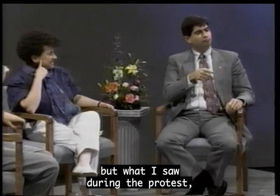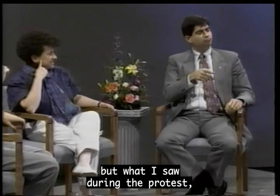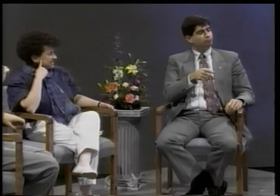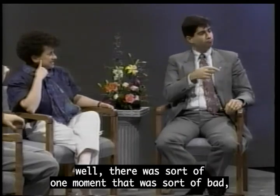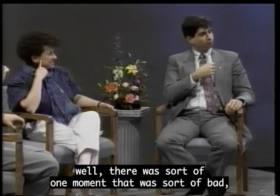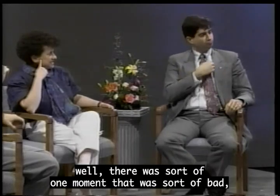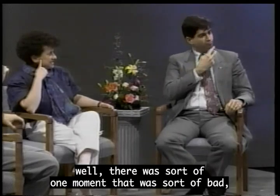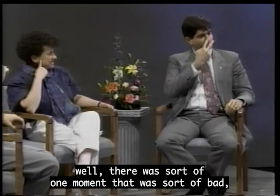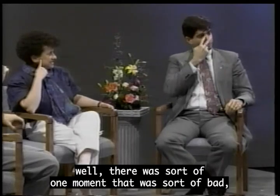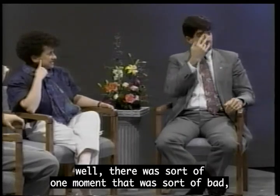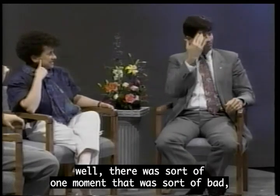anyways.